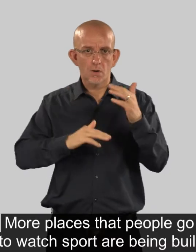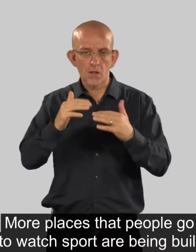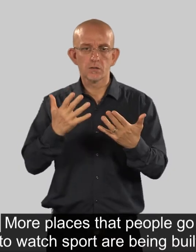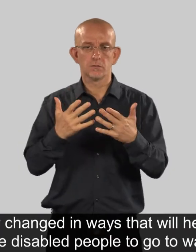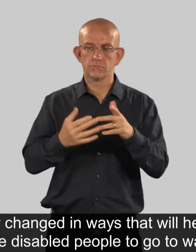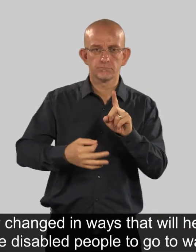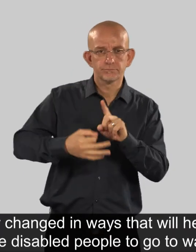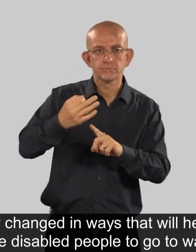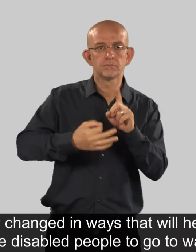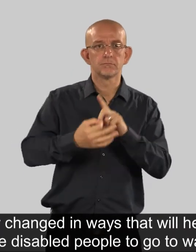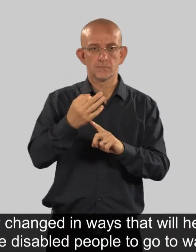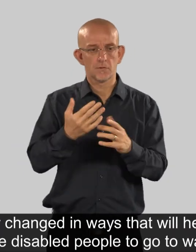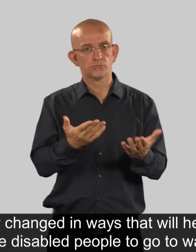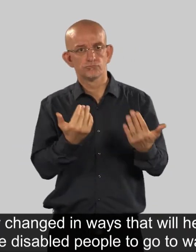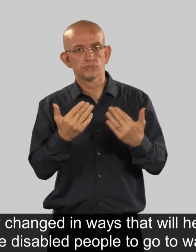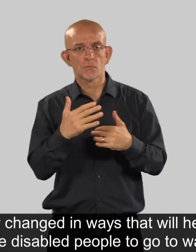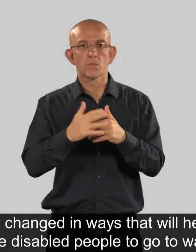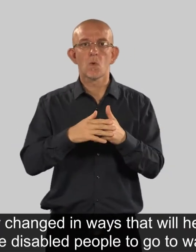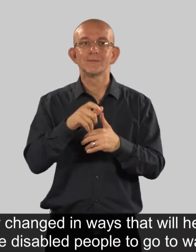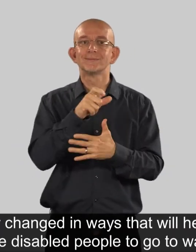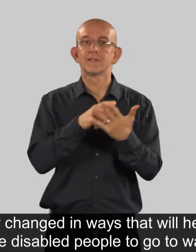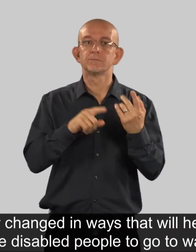help more disabled people to go to watch.